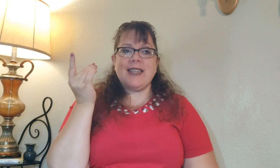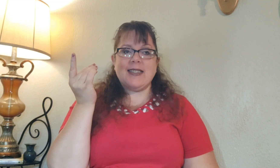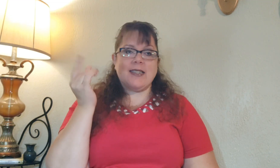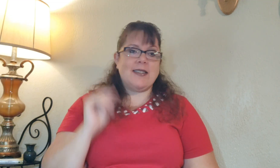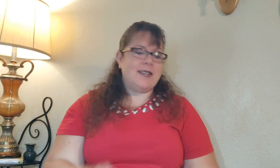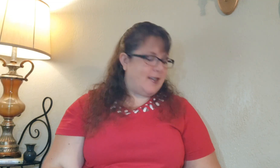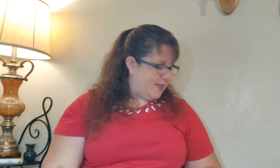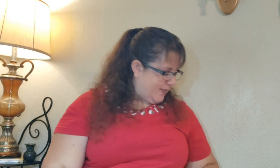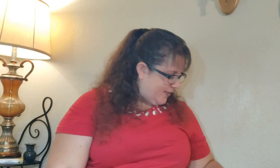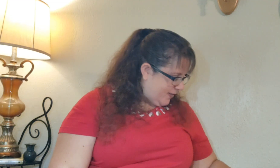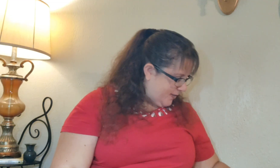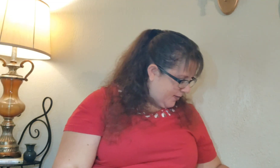Dentist.